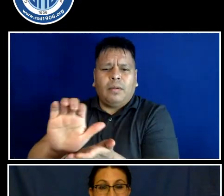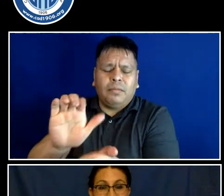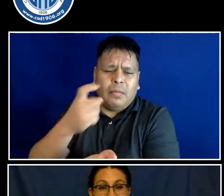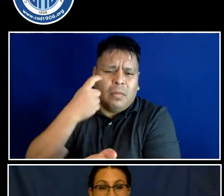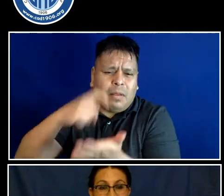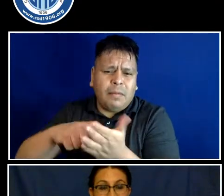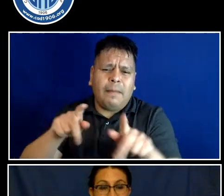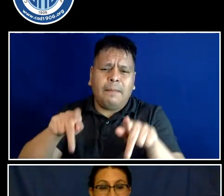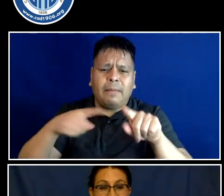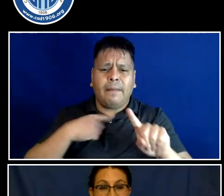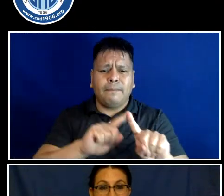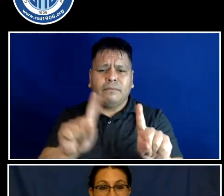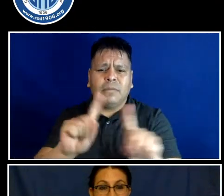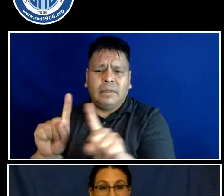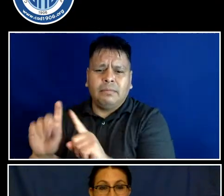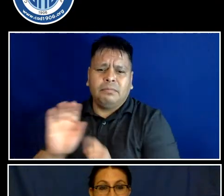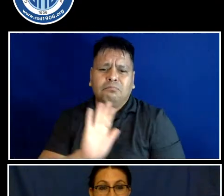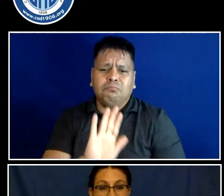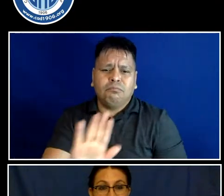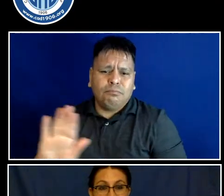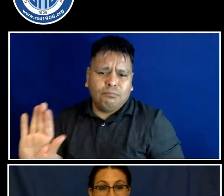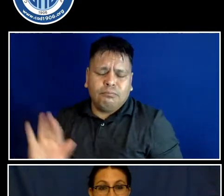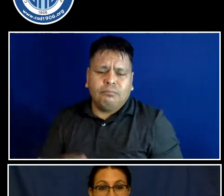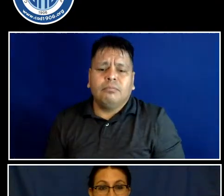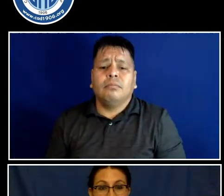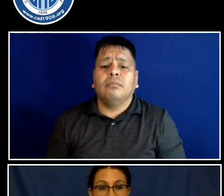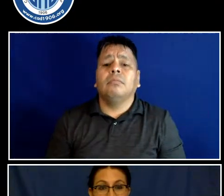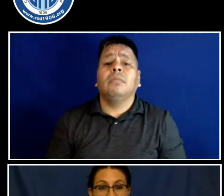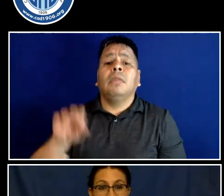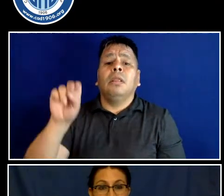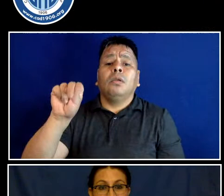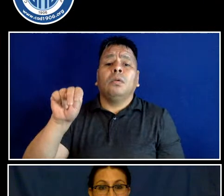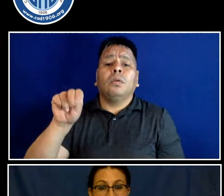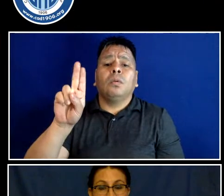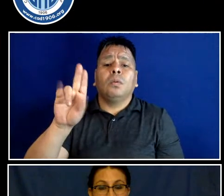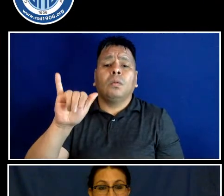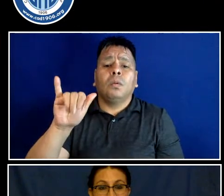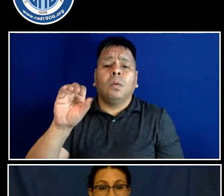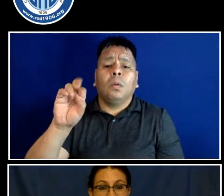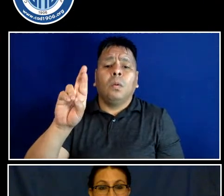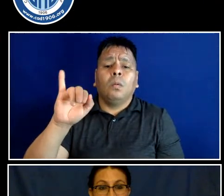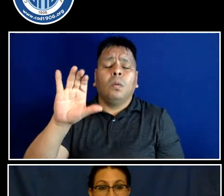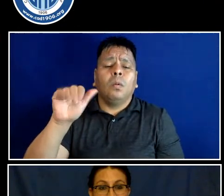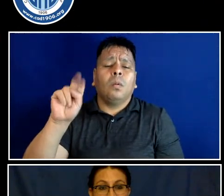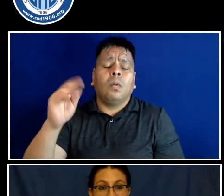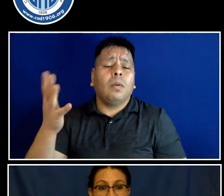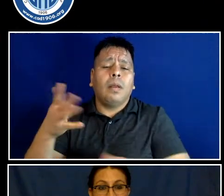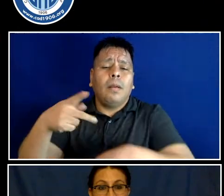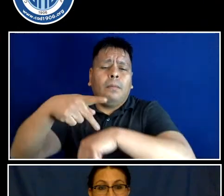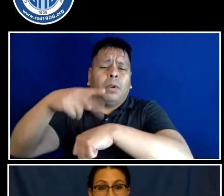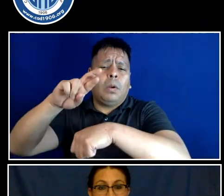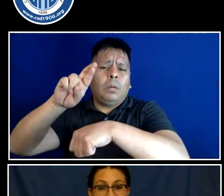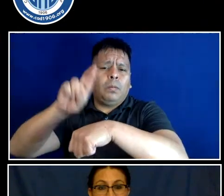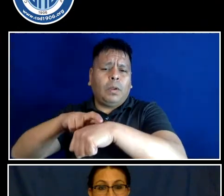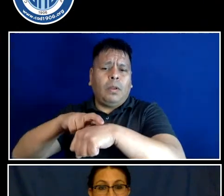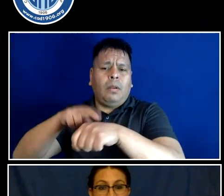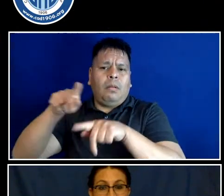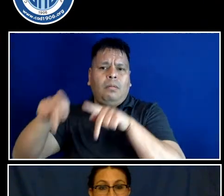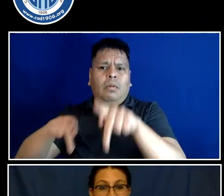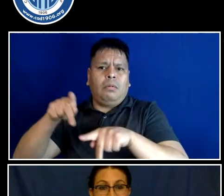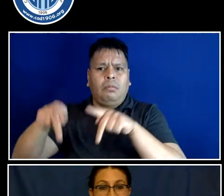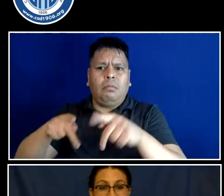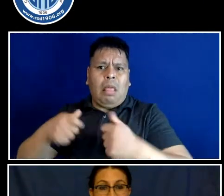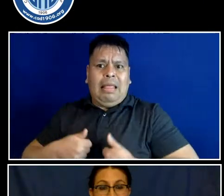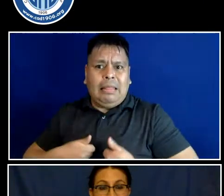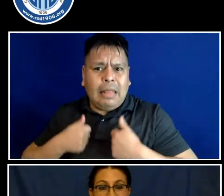word Chicanx. Now, again, this is an all-inclusive term that is non-gendered, and we use it today to include